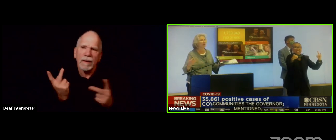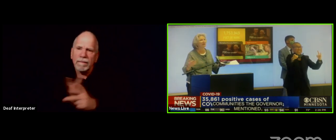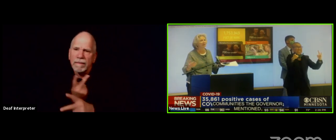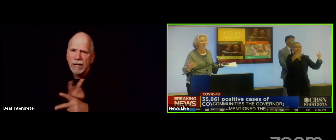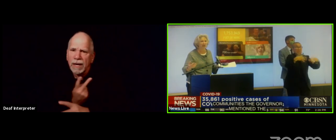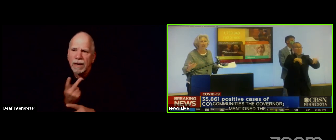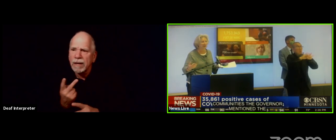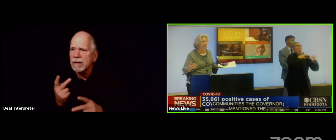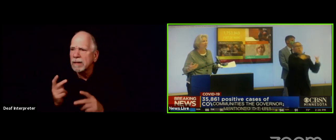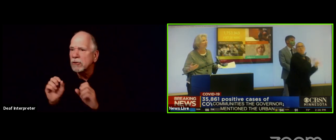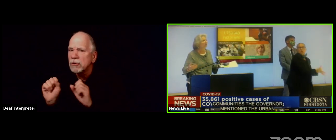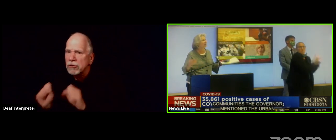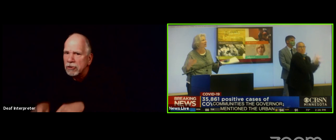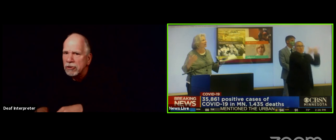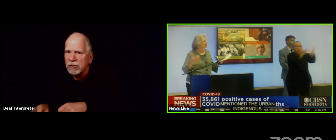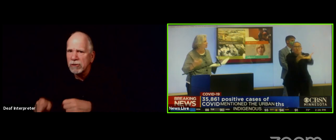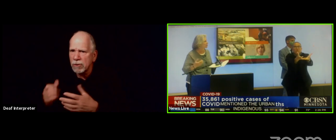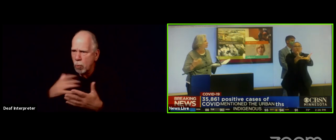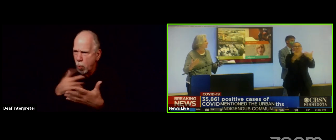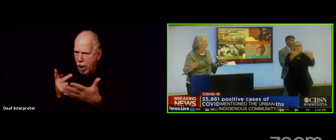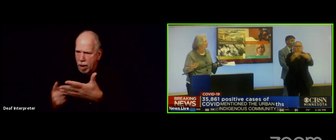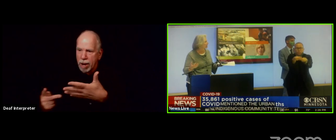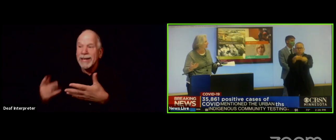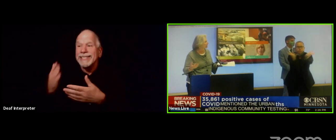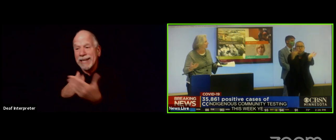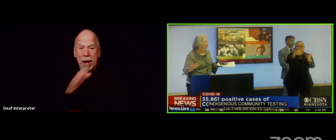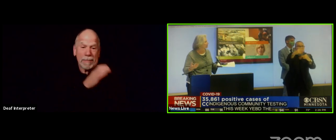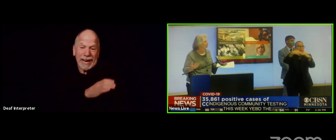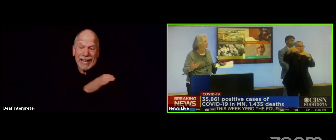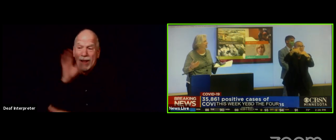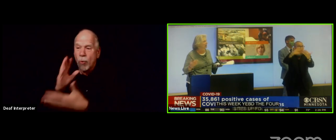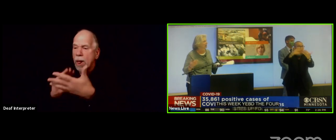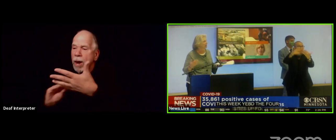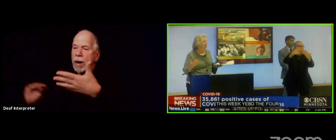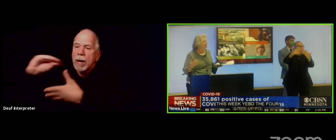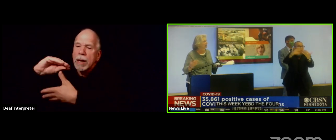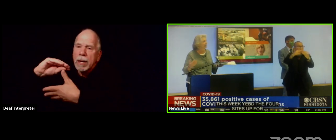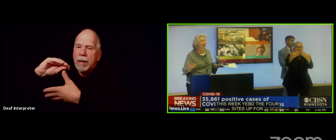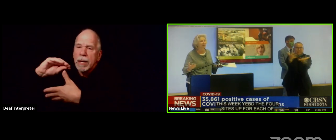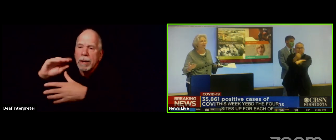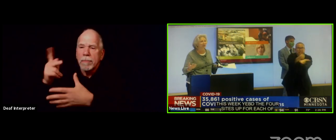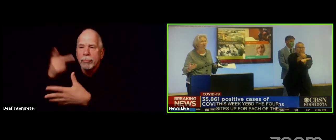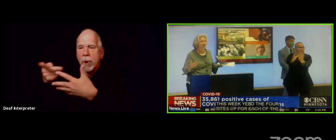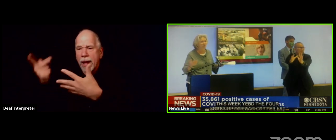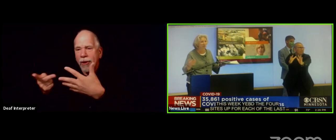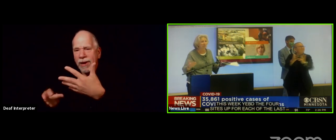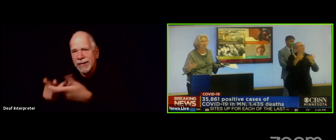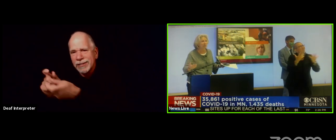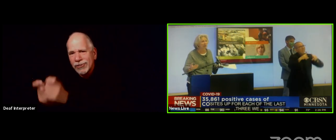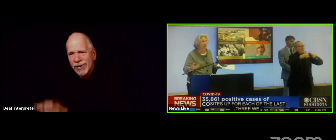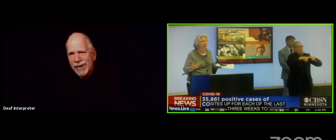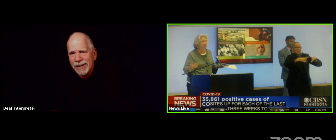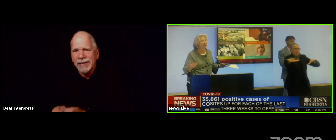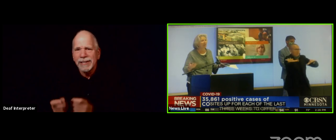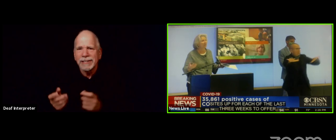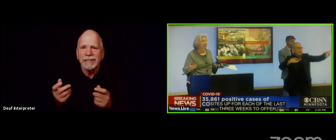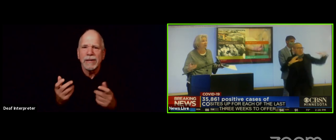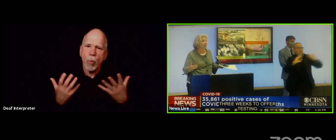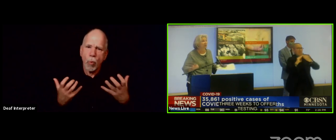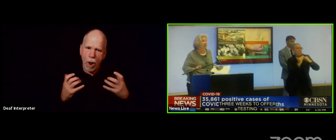2 days, each of the last 3 weeks, to offer testing to community members who may